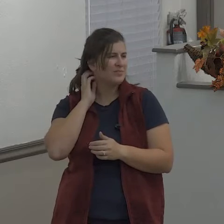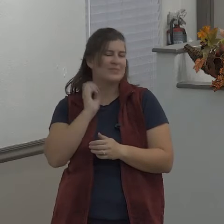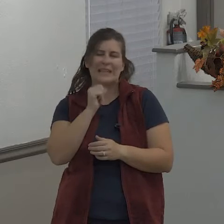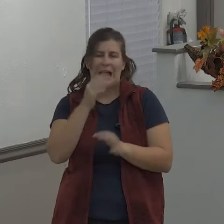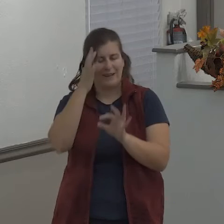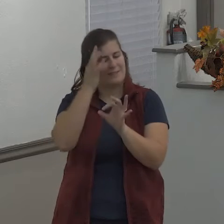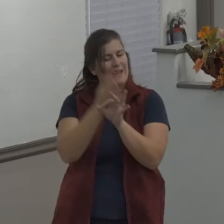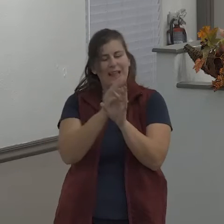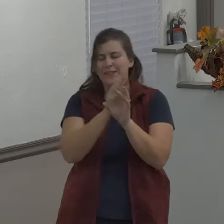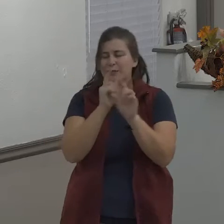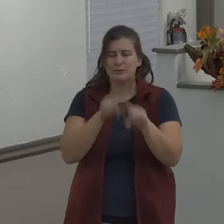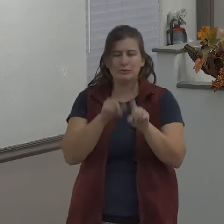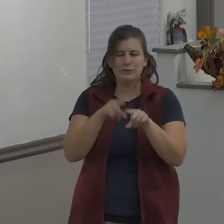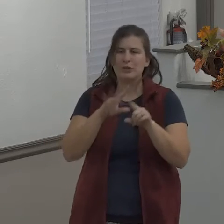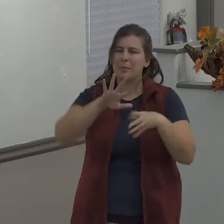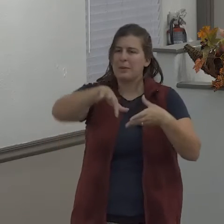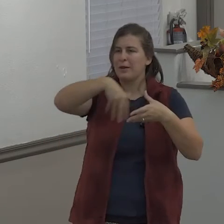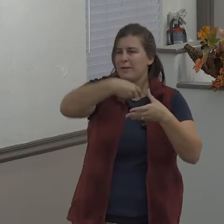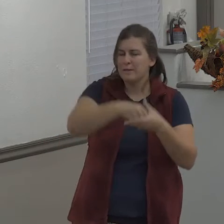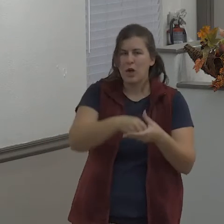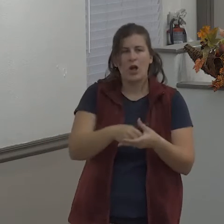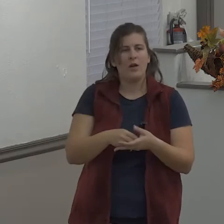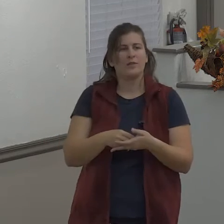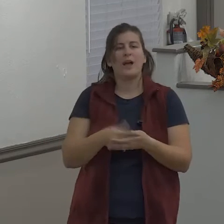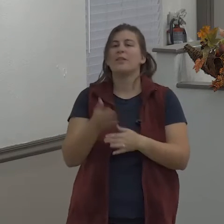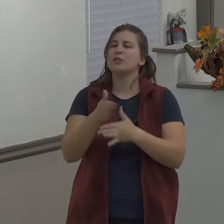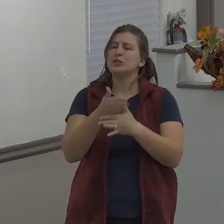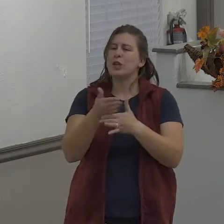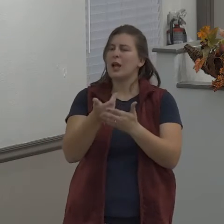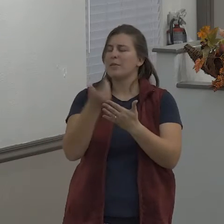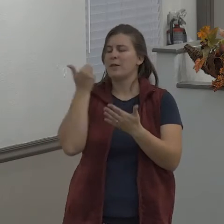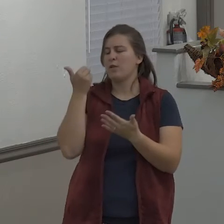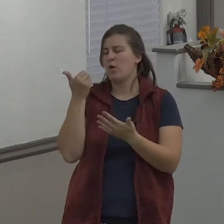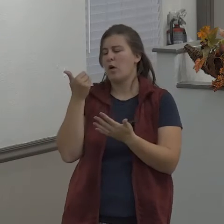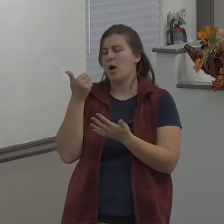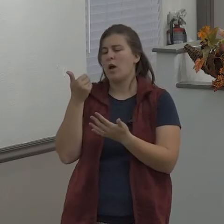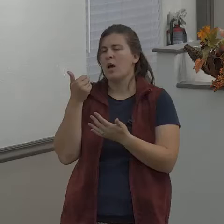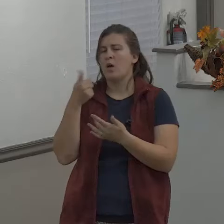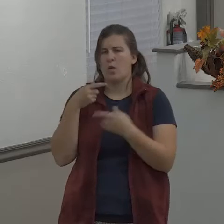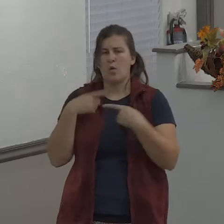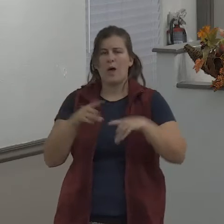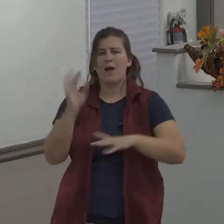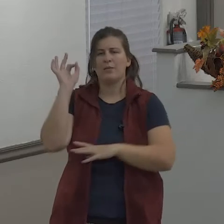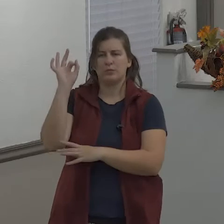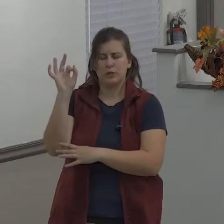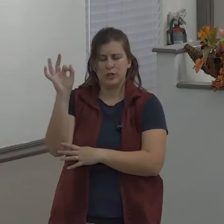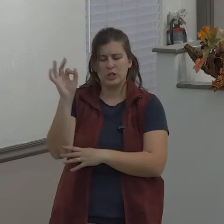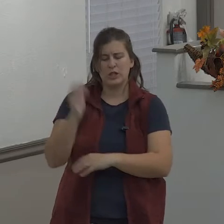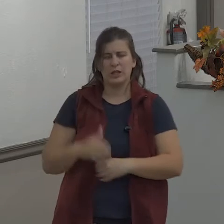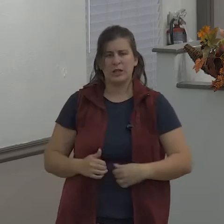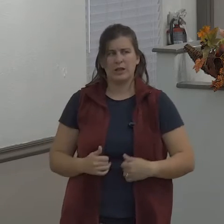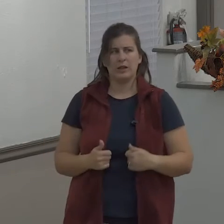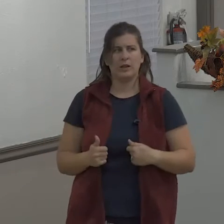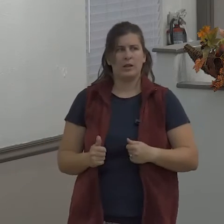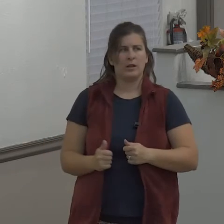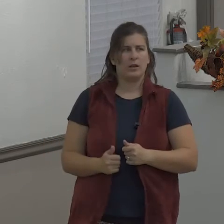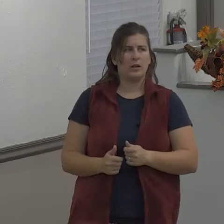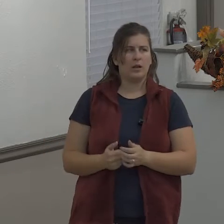Unfaithfulness in attendance, unfaithfulness in participation. I've shared this before in the pulpit.